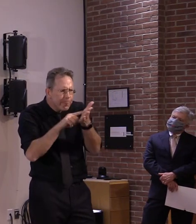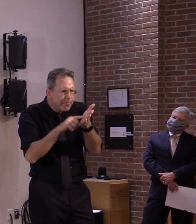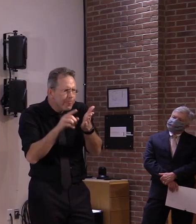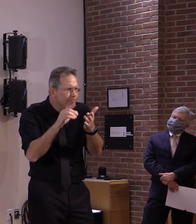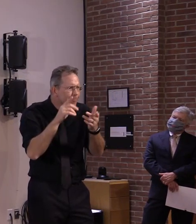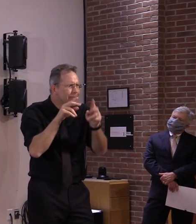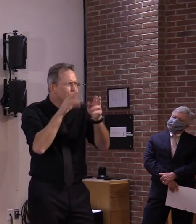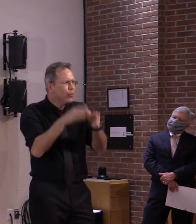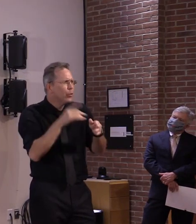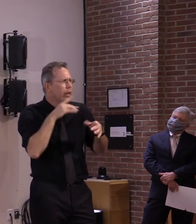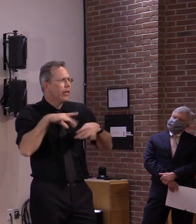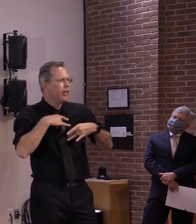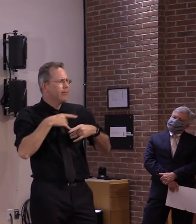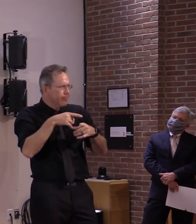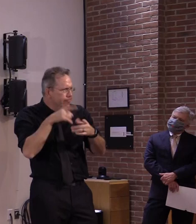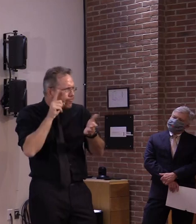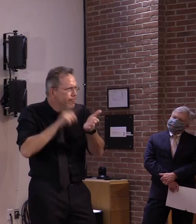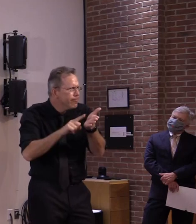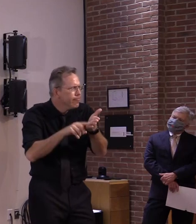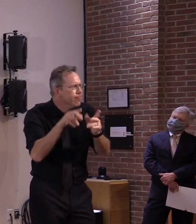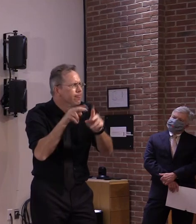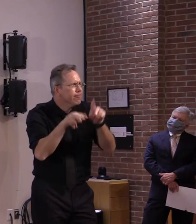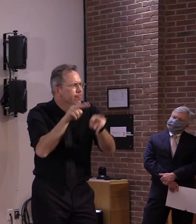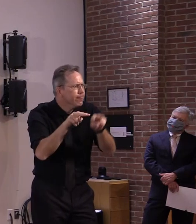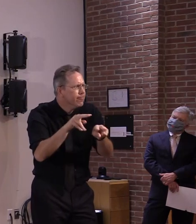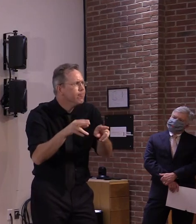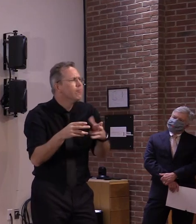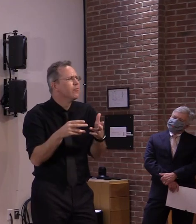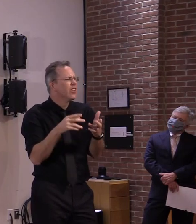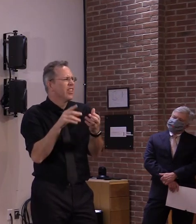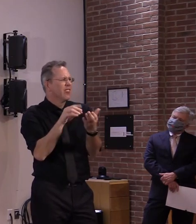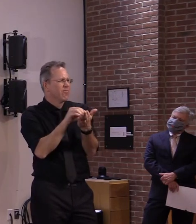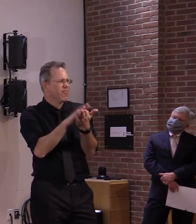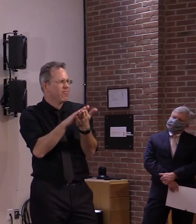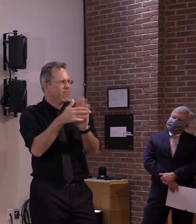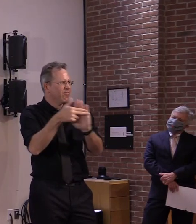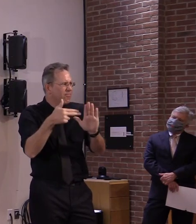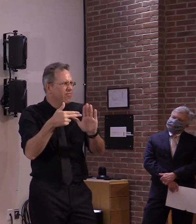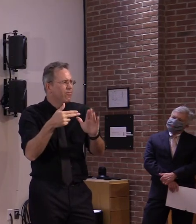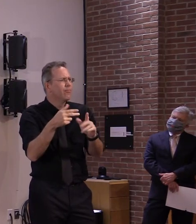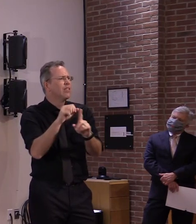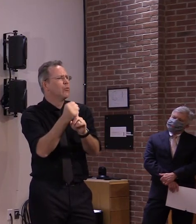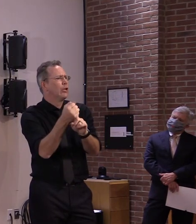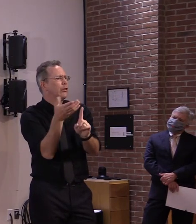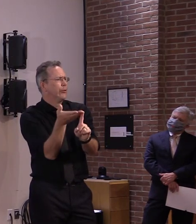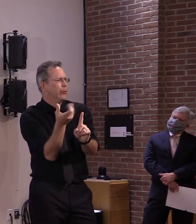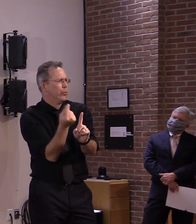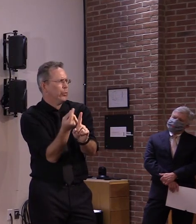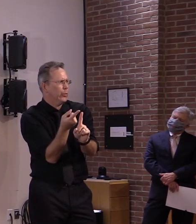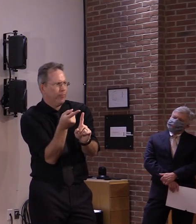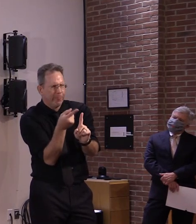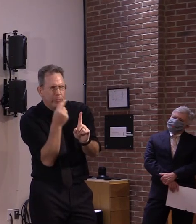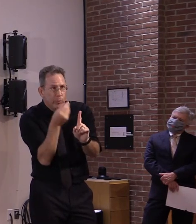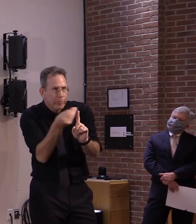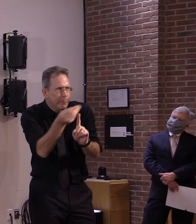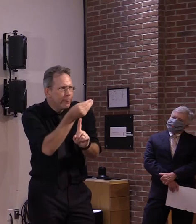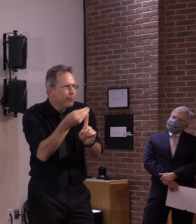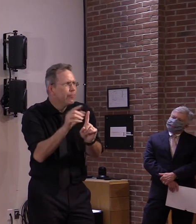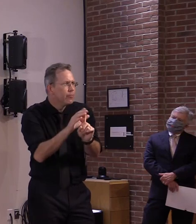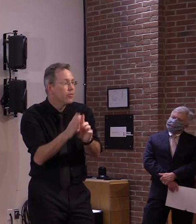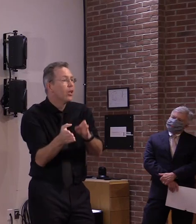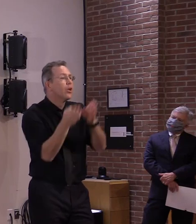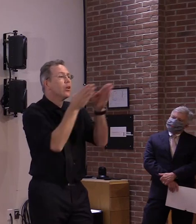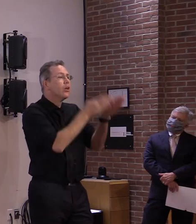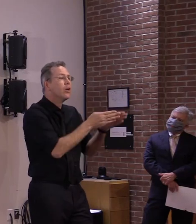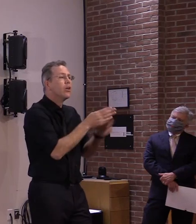the entire school safe. So that will be listed as a situation where if an individual person just happened